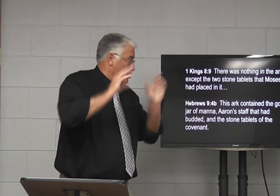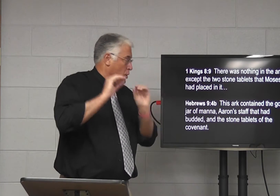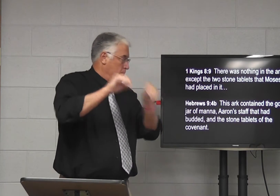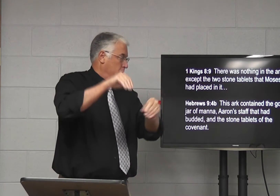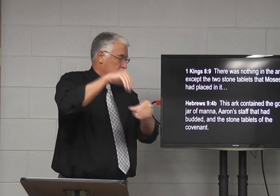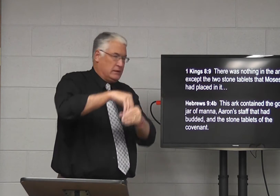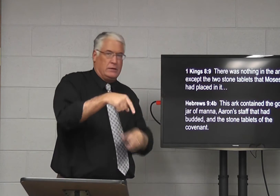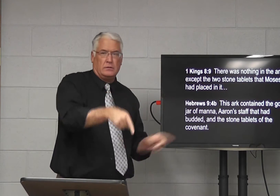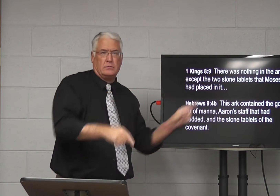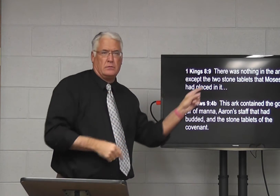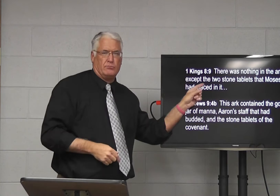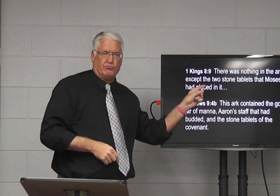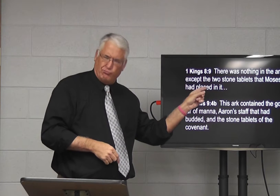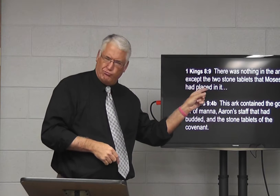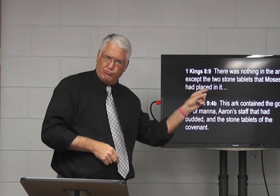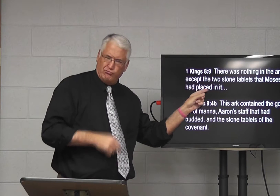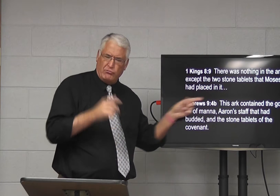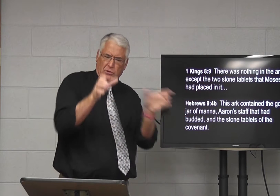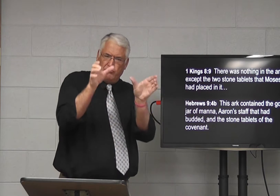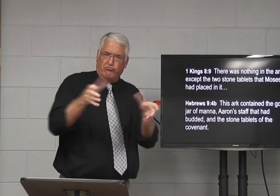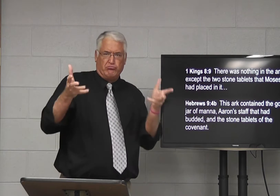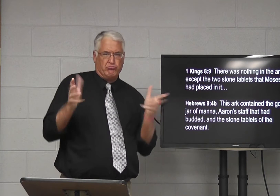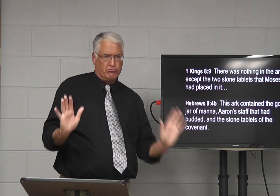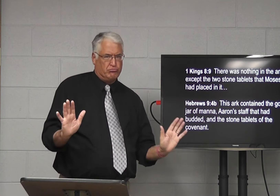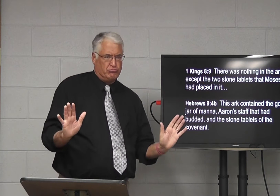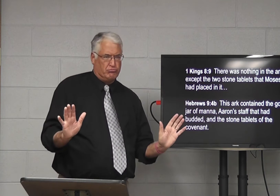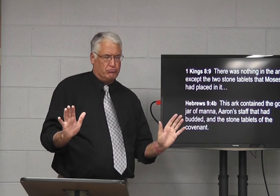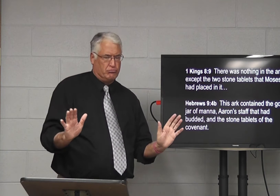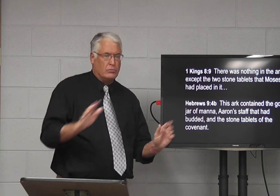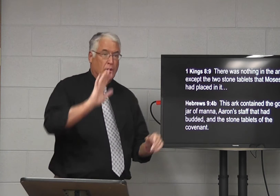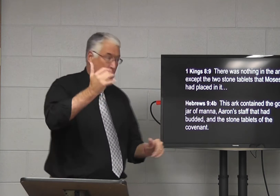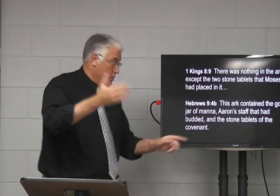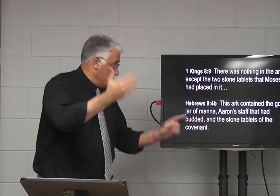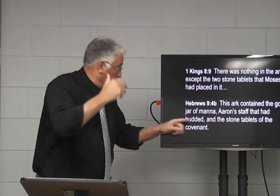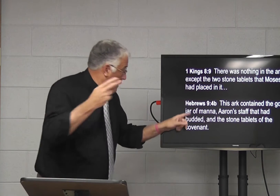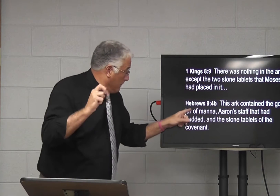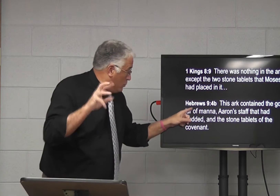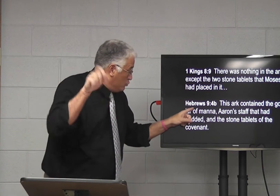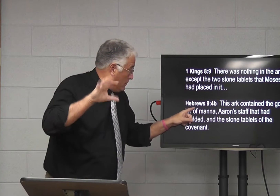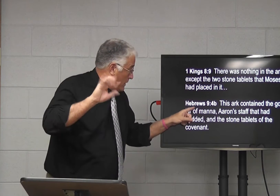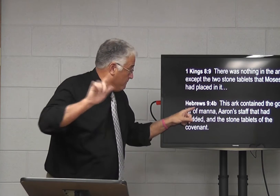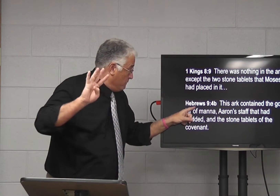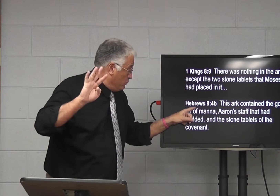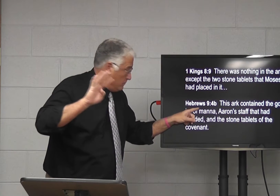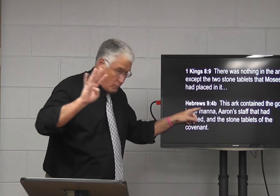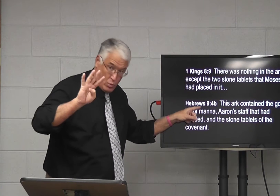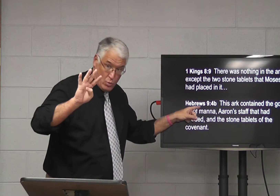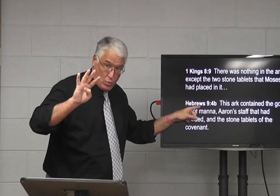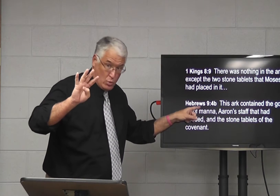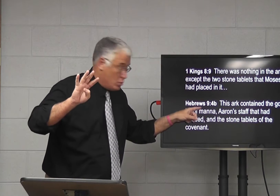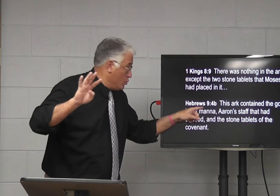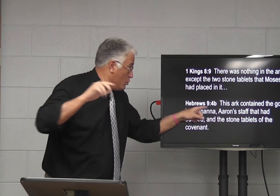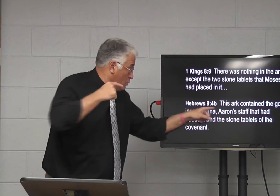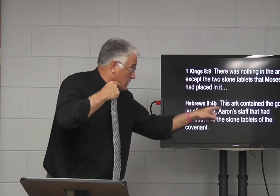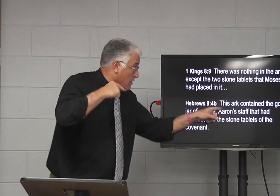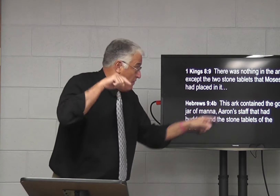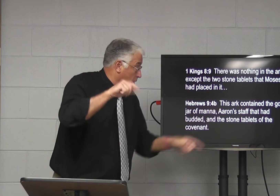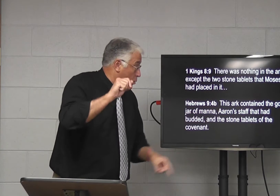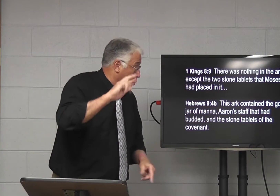that Moses had placed in it. Okay, well, it all that verse says all it was in there was the Ten Commandments. And then the next